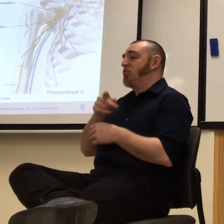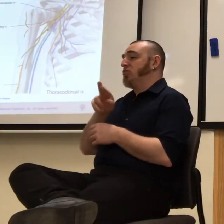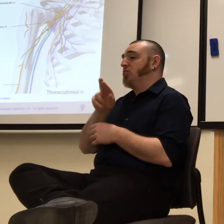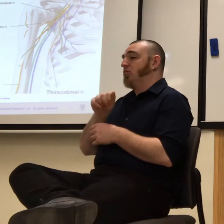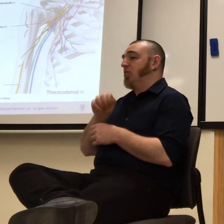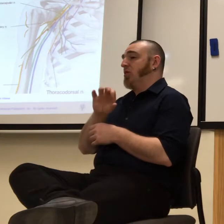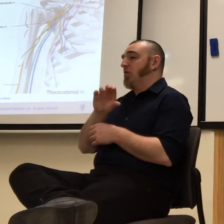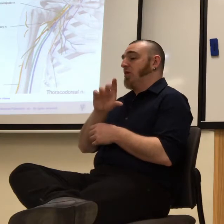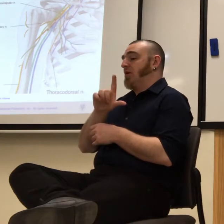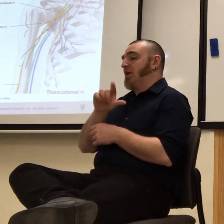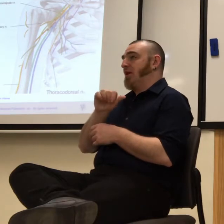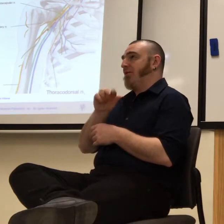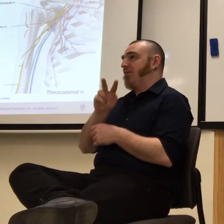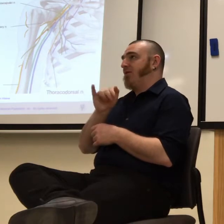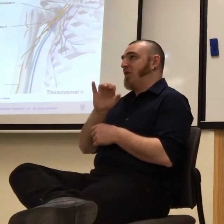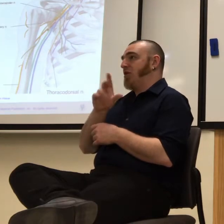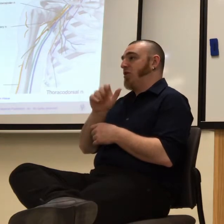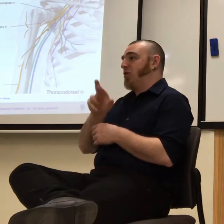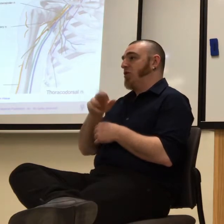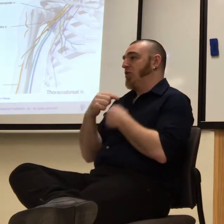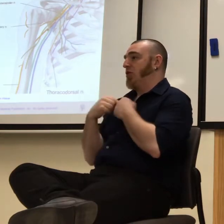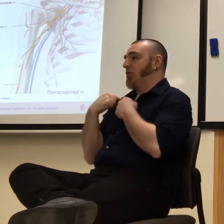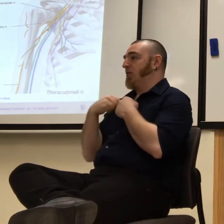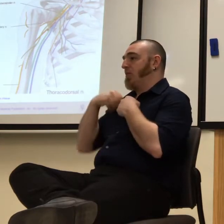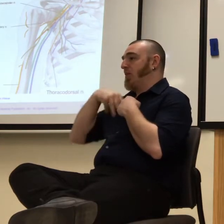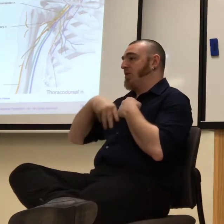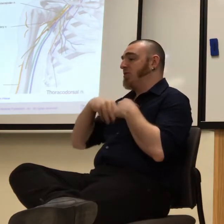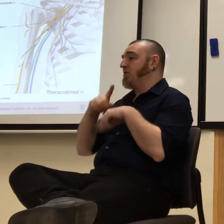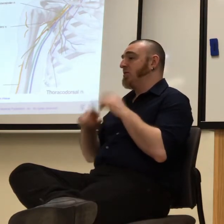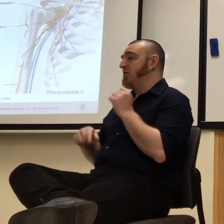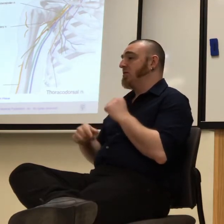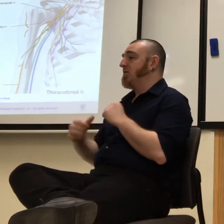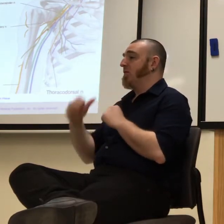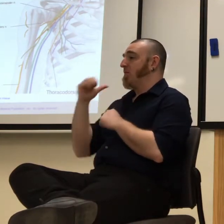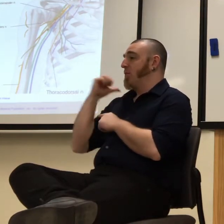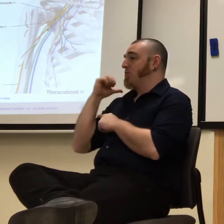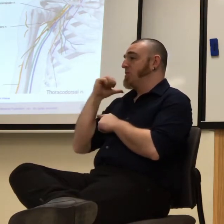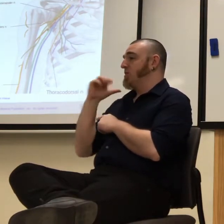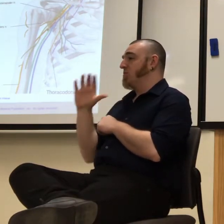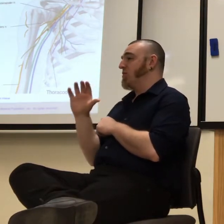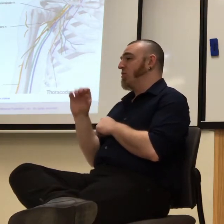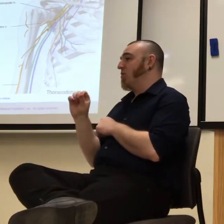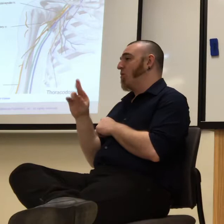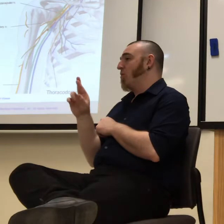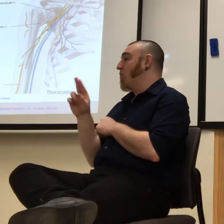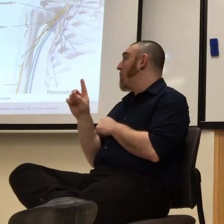branches, the branches of the posterior cord. Okay, so we have